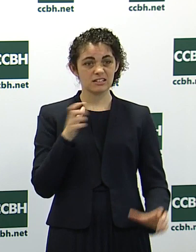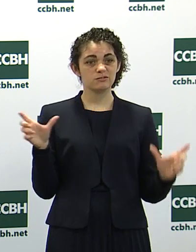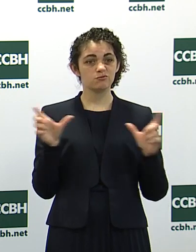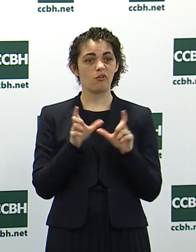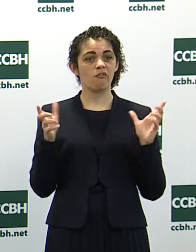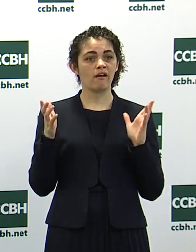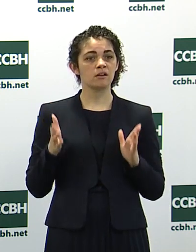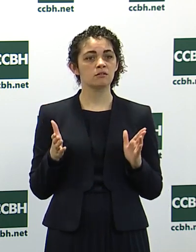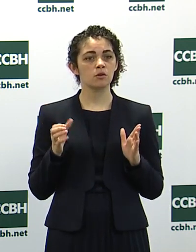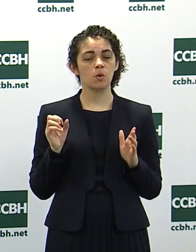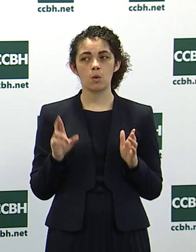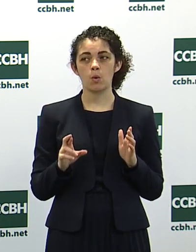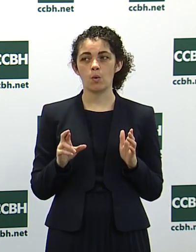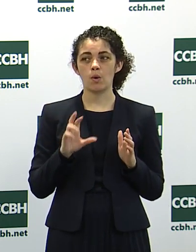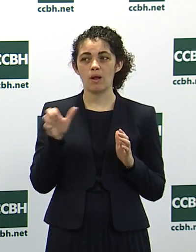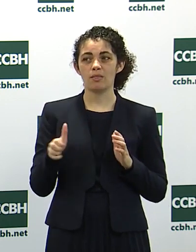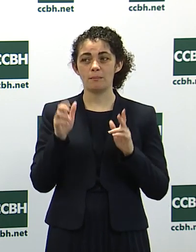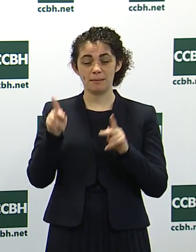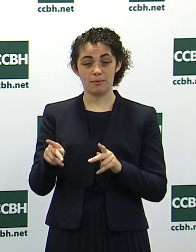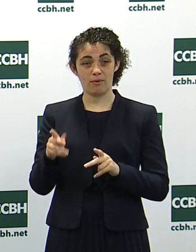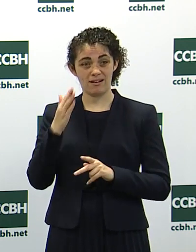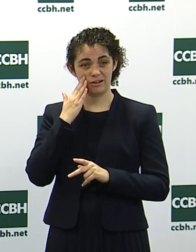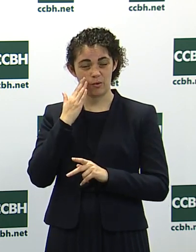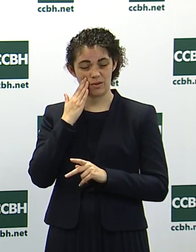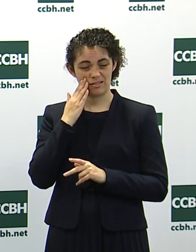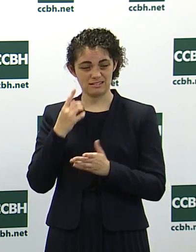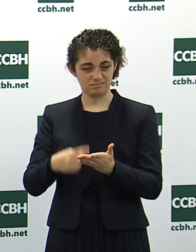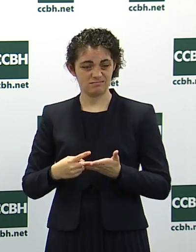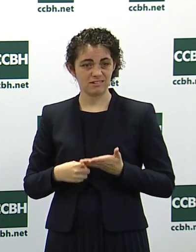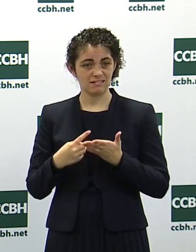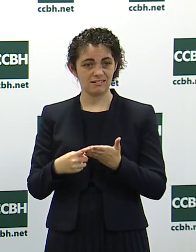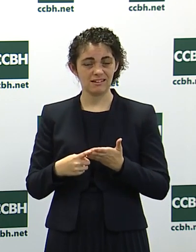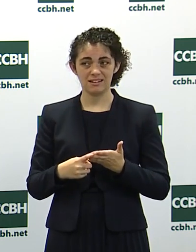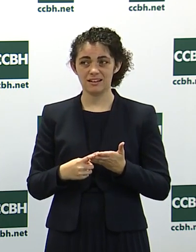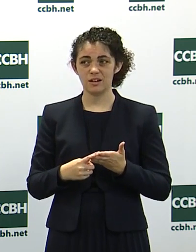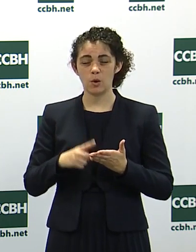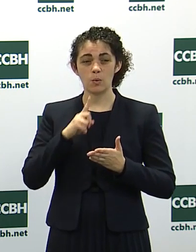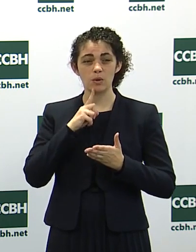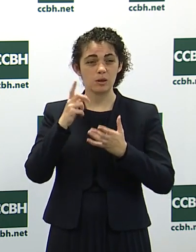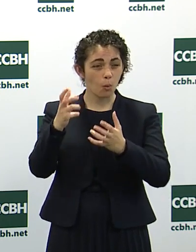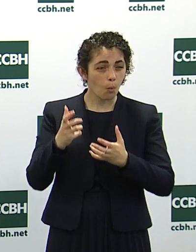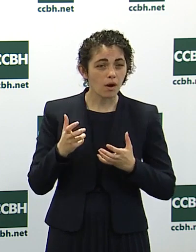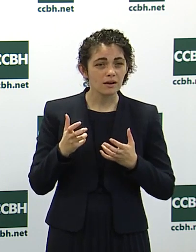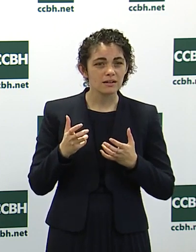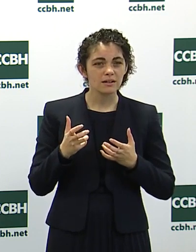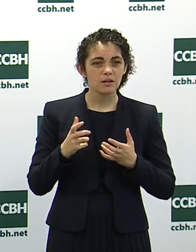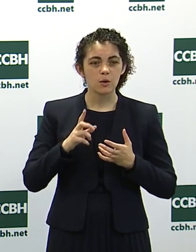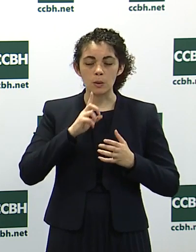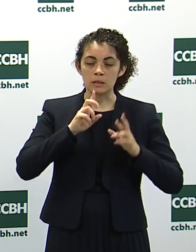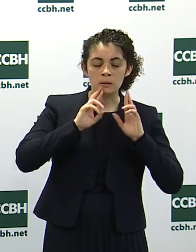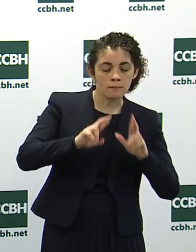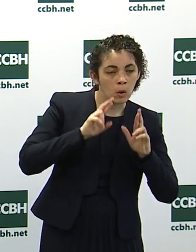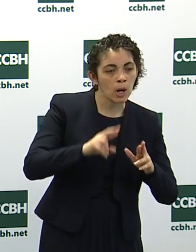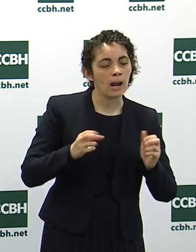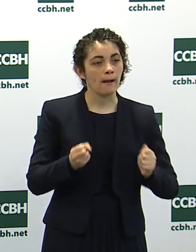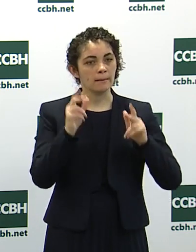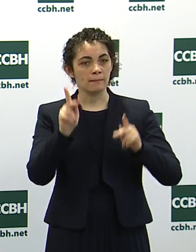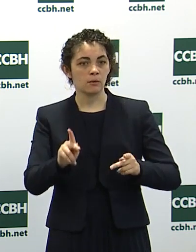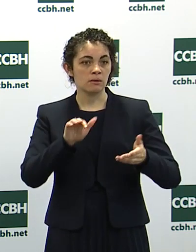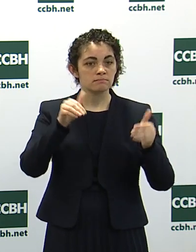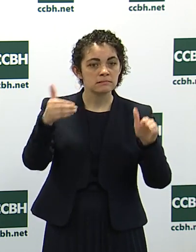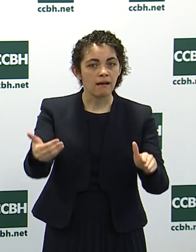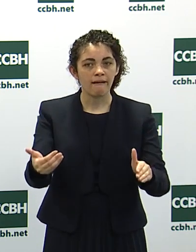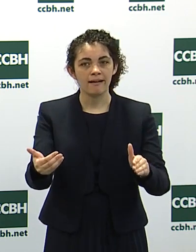certifier or colleagues that I talk to at least, that there's a desire to over-report how many people